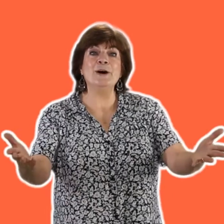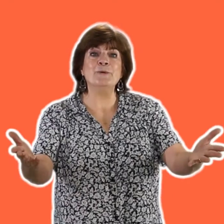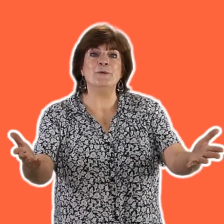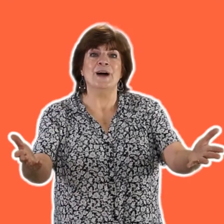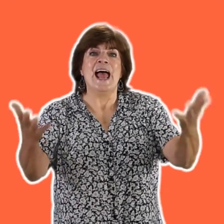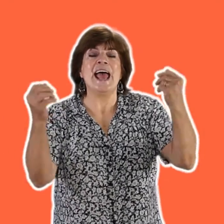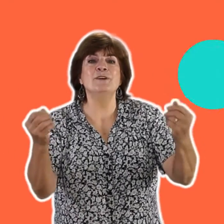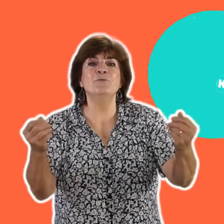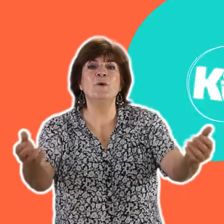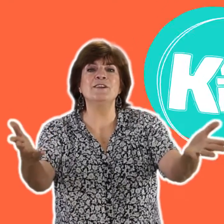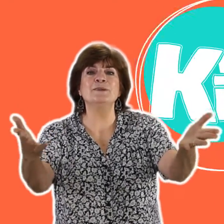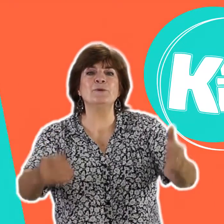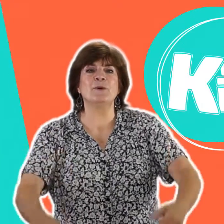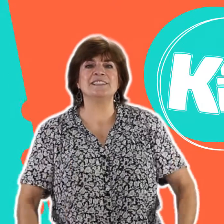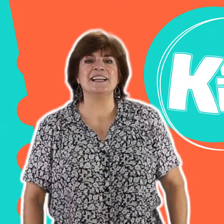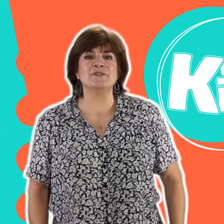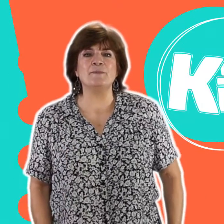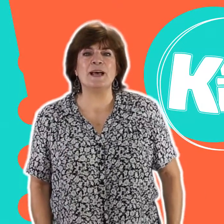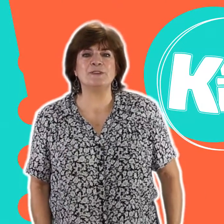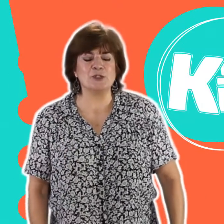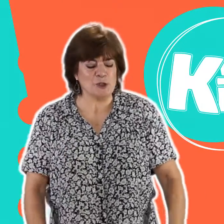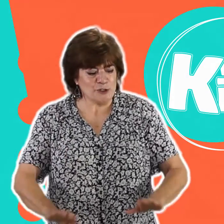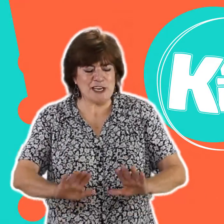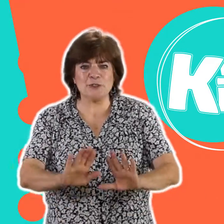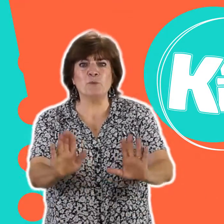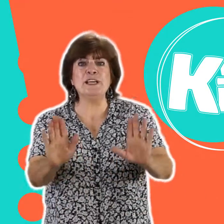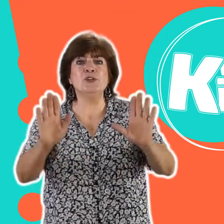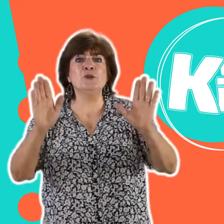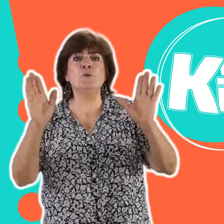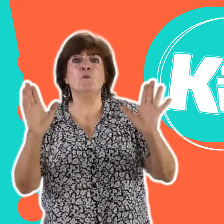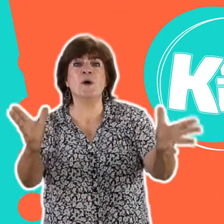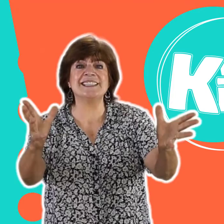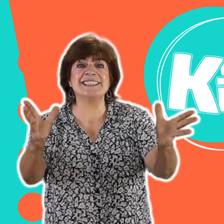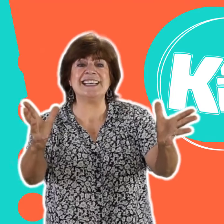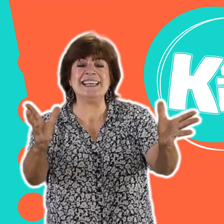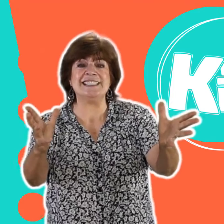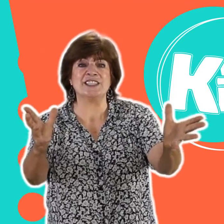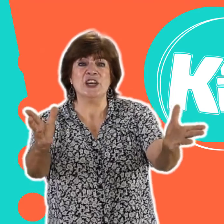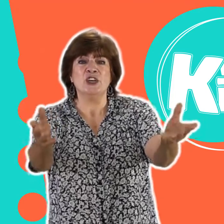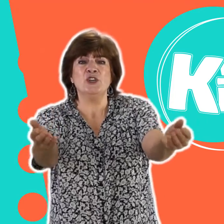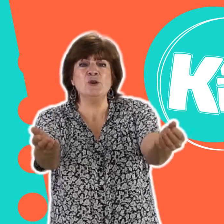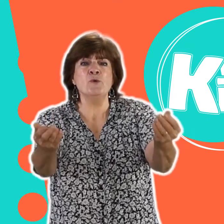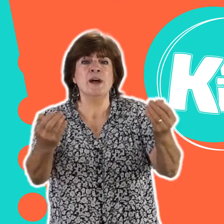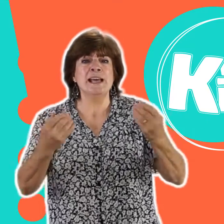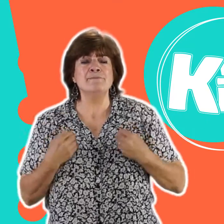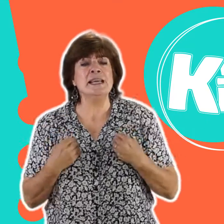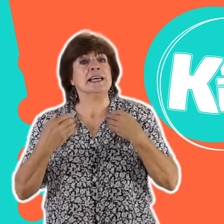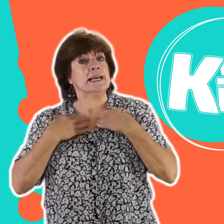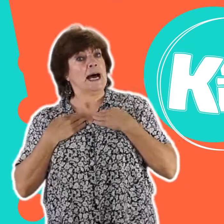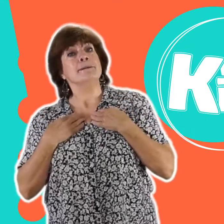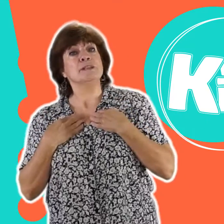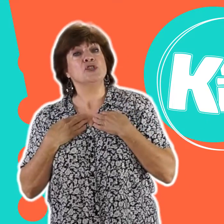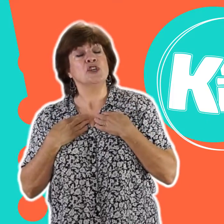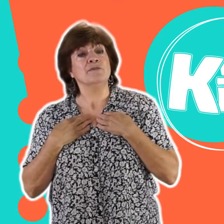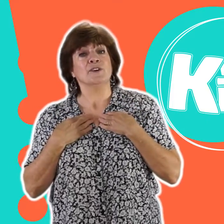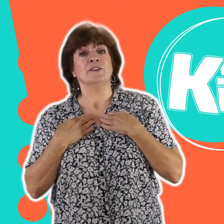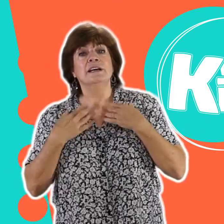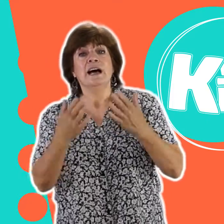Hello, and welcome to West Huntsville Baptist Church as we do West Kids, you and me, and I'm Miss Jennifer. I